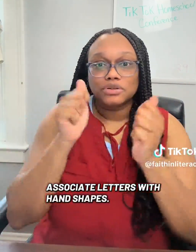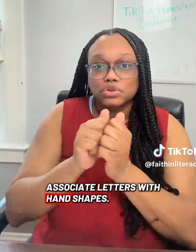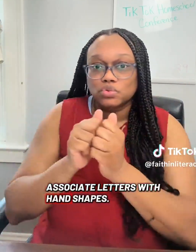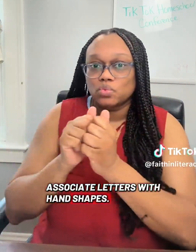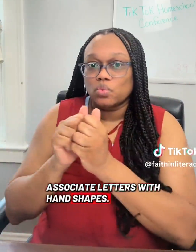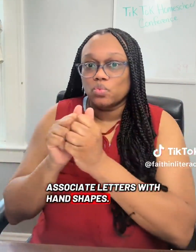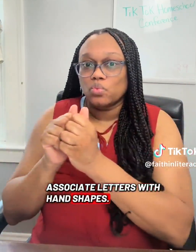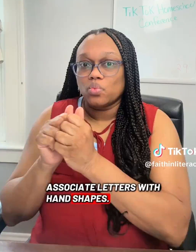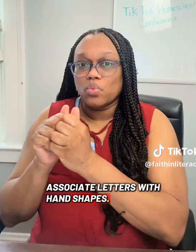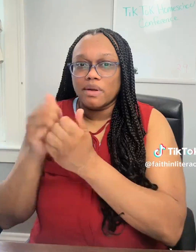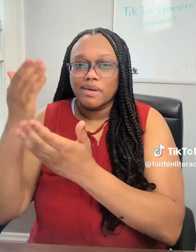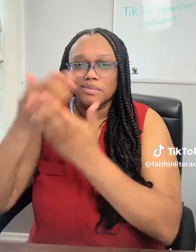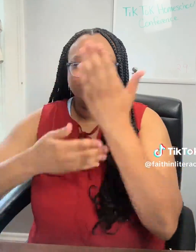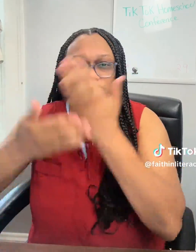hand shapes,